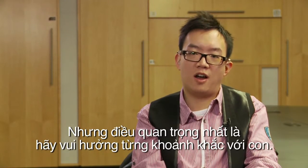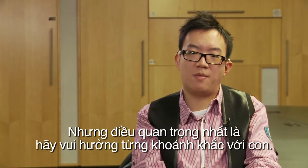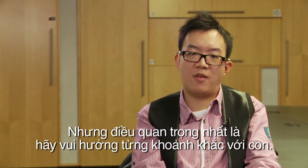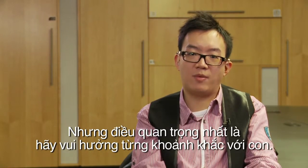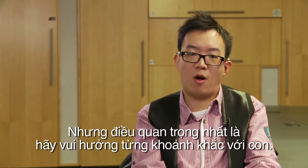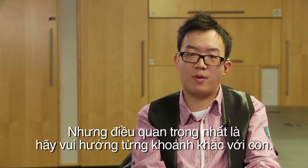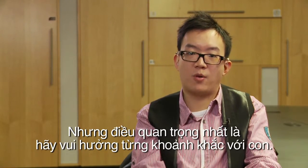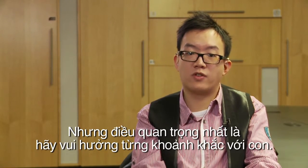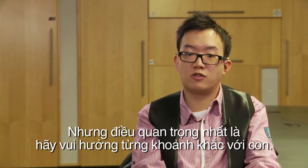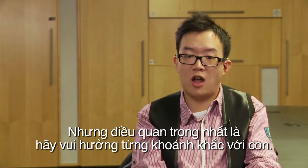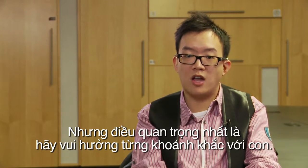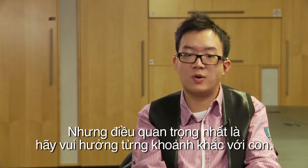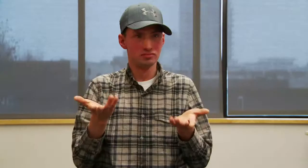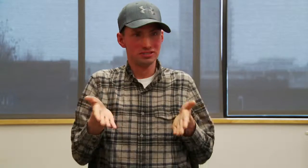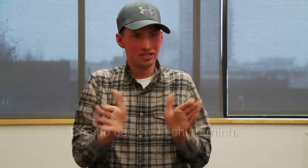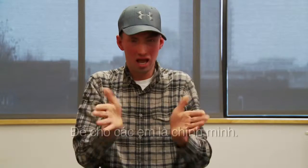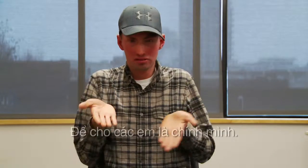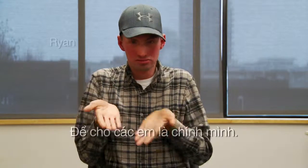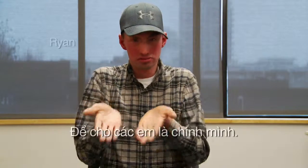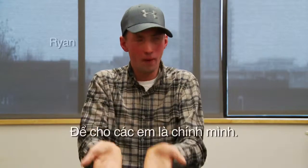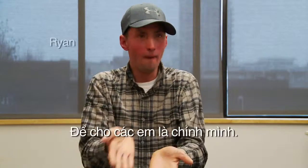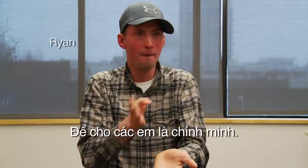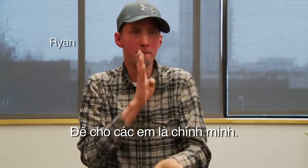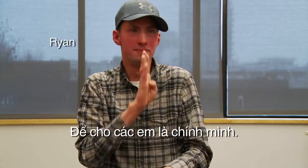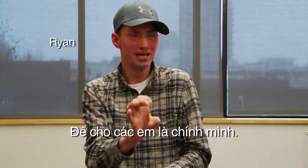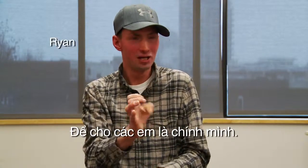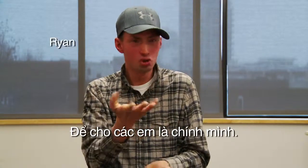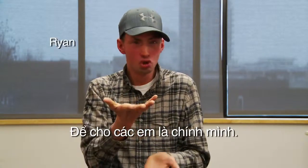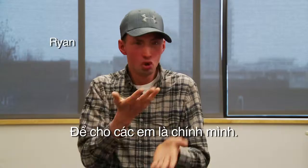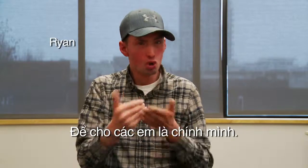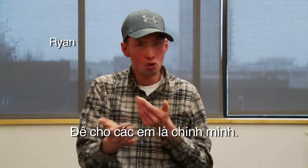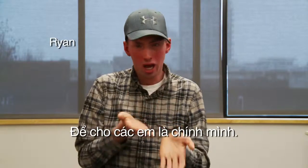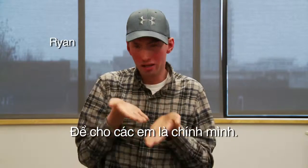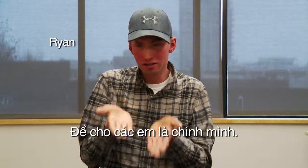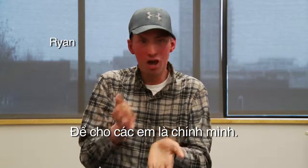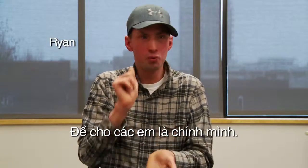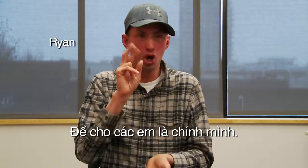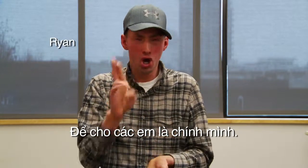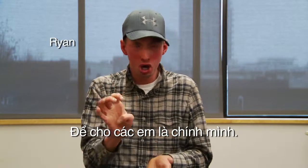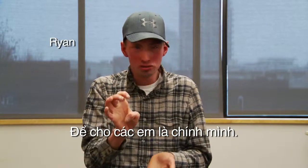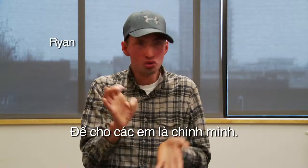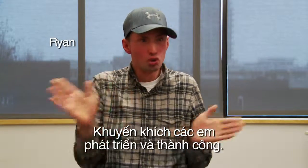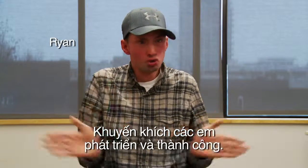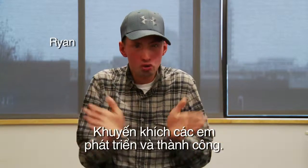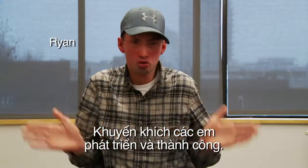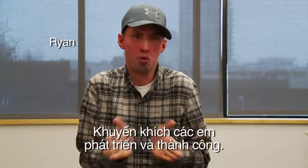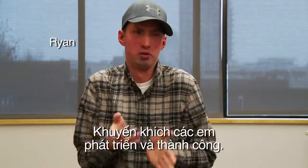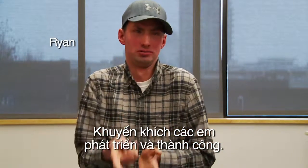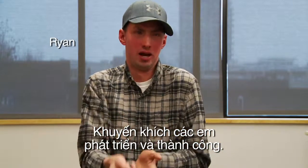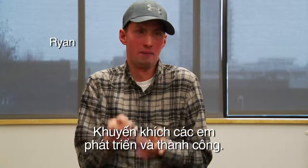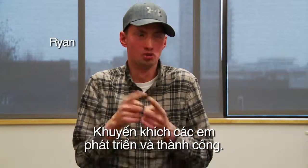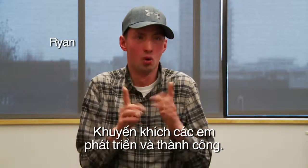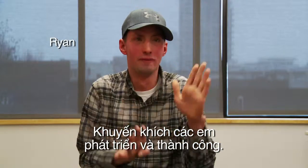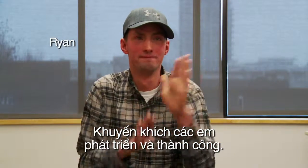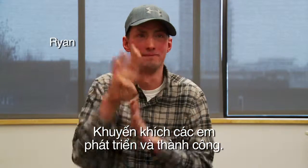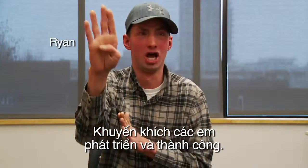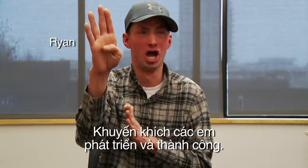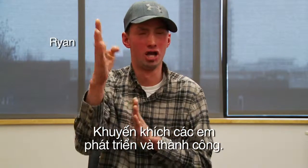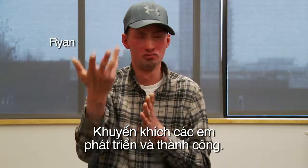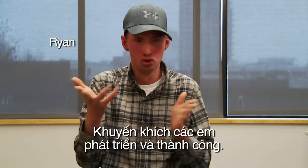um, every moment with your child. Let them be who they are. Encourage them to develop